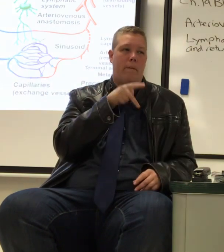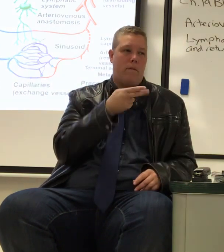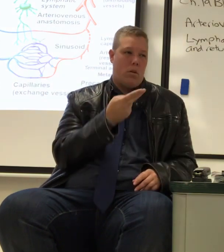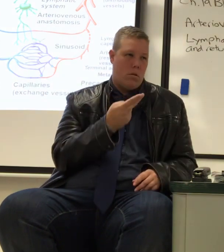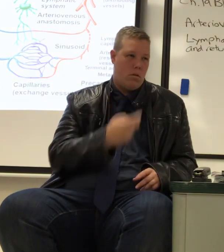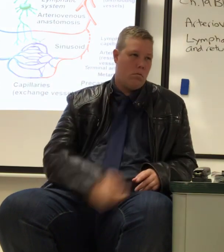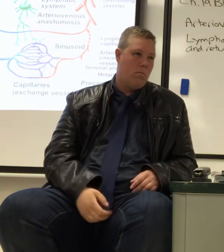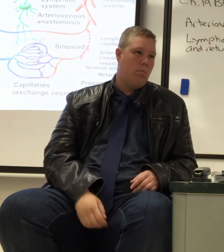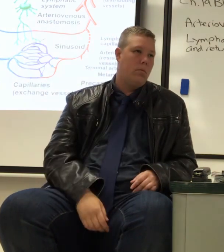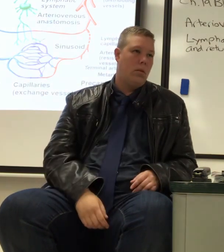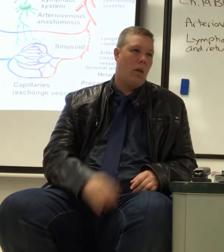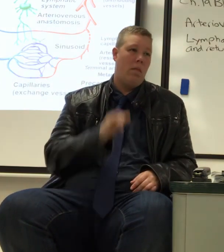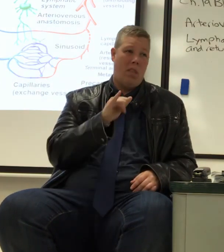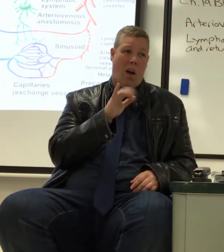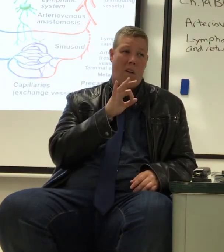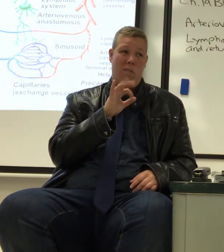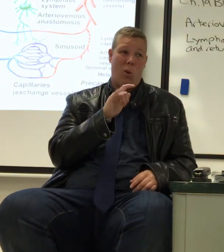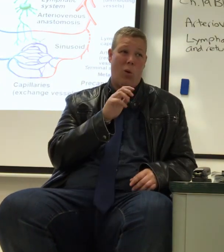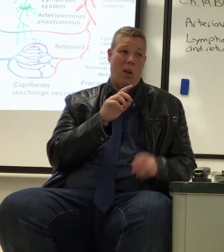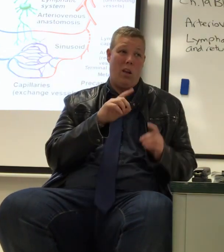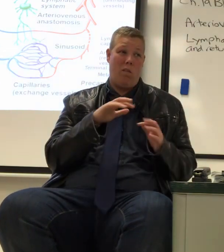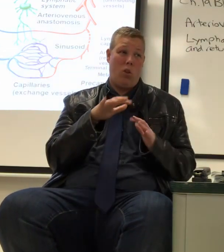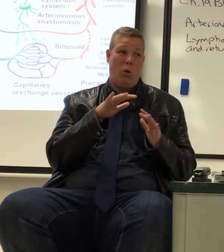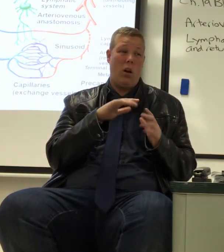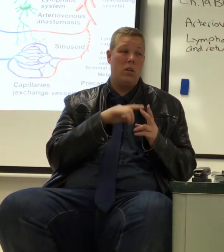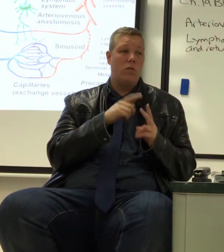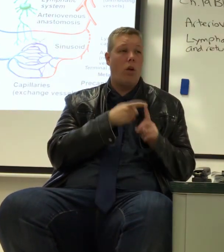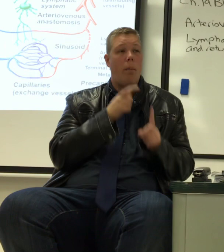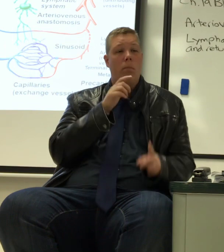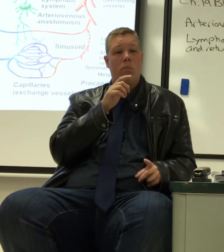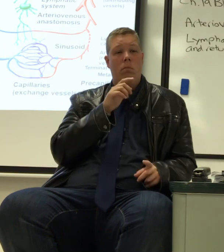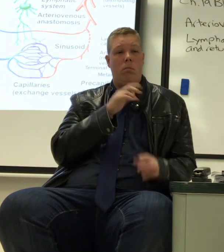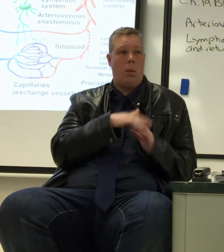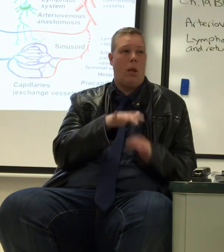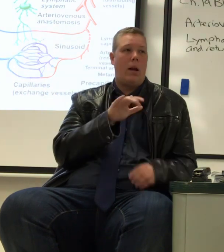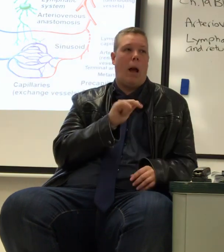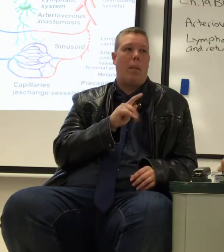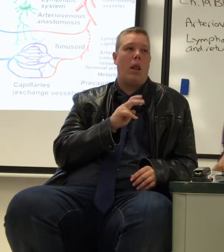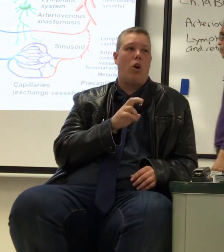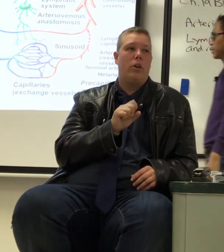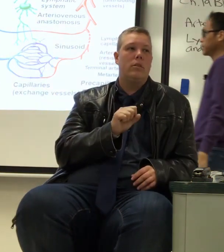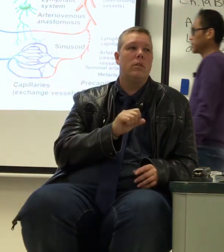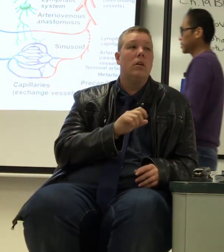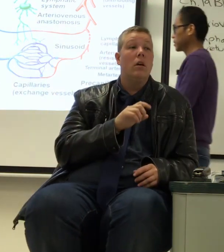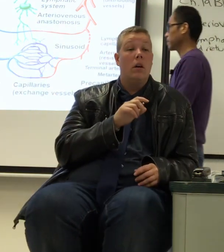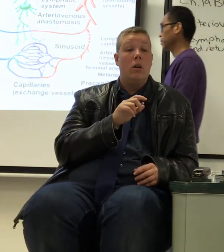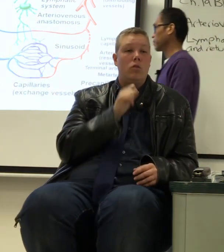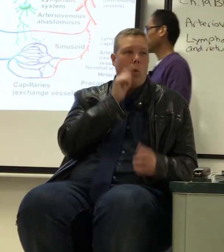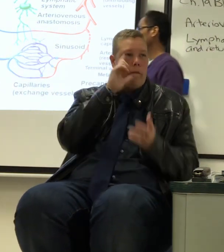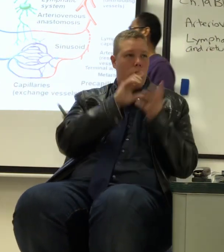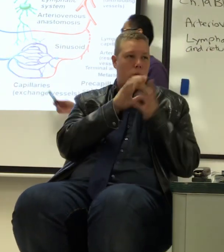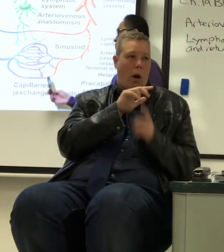Again, that fluid is from the capillaries, from the blood capillaries. So don't confuse the blood capillaries,